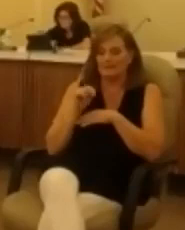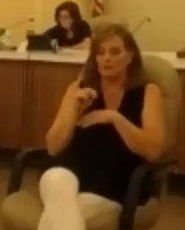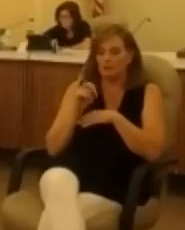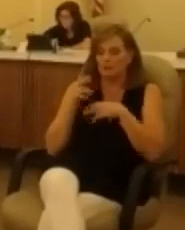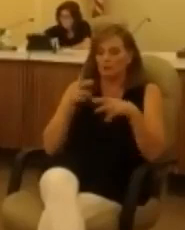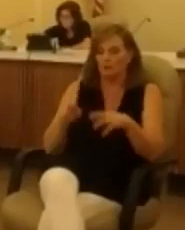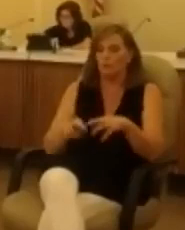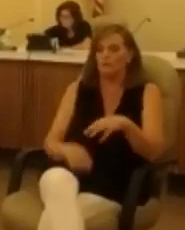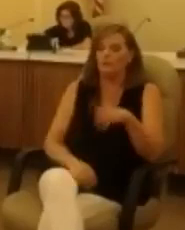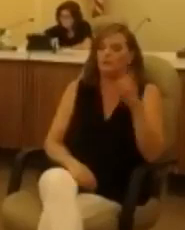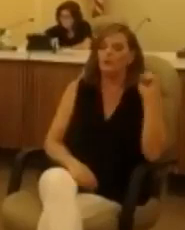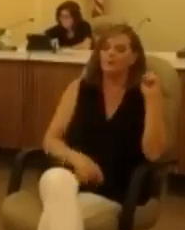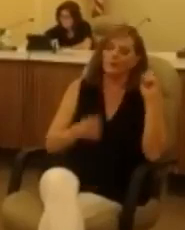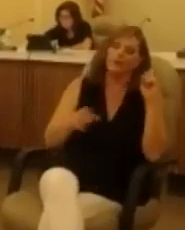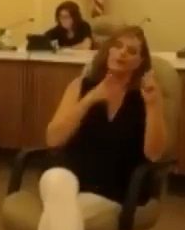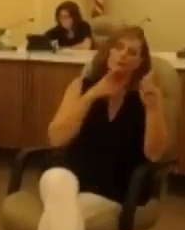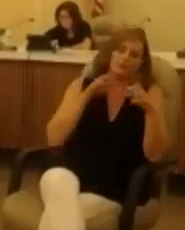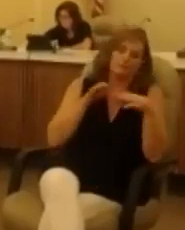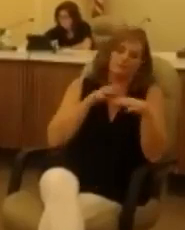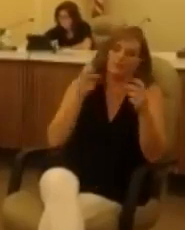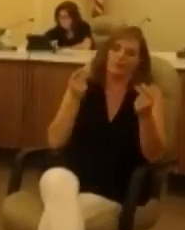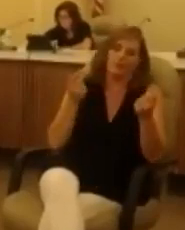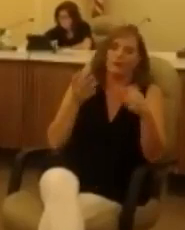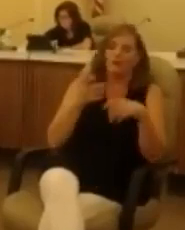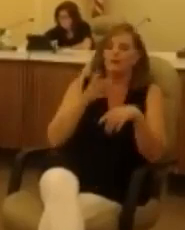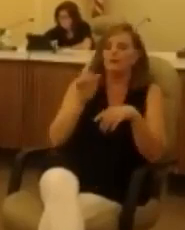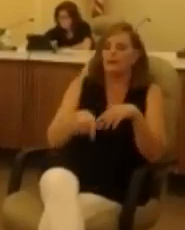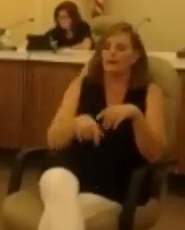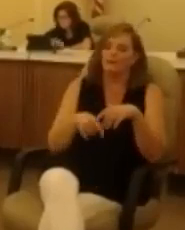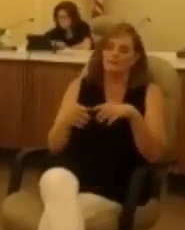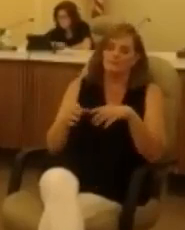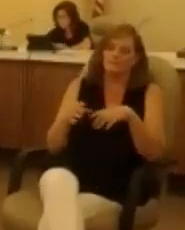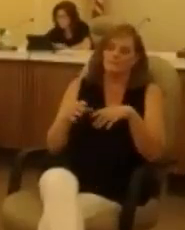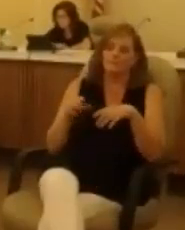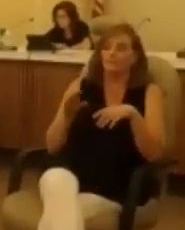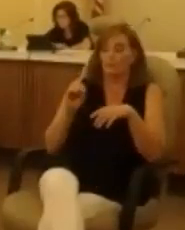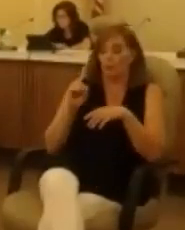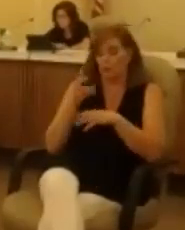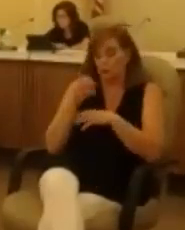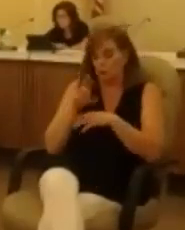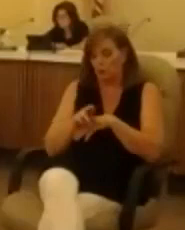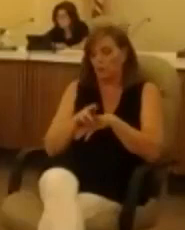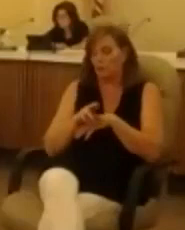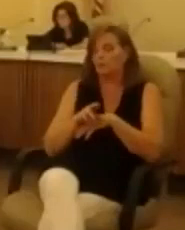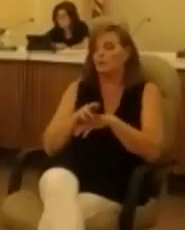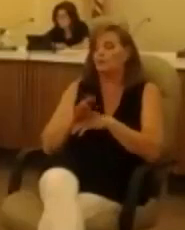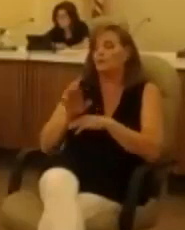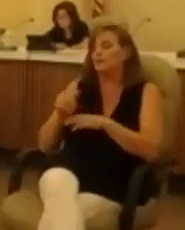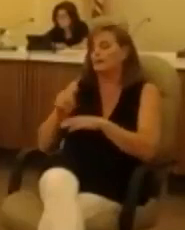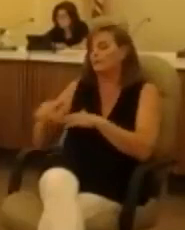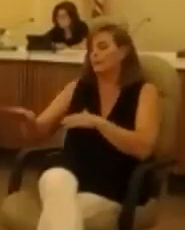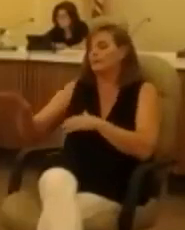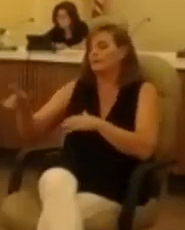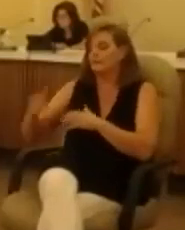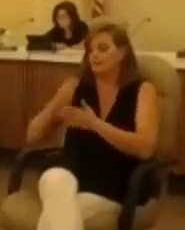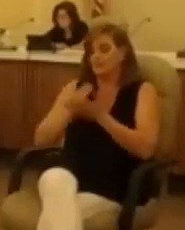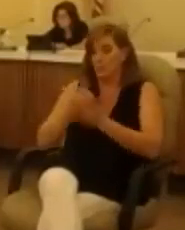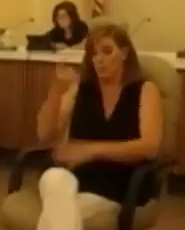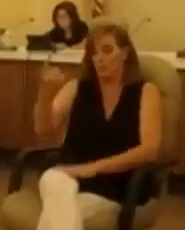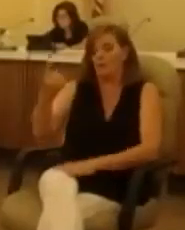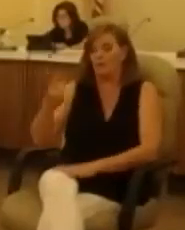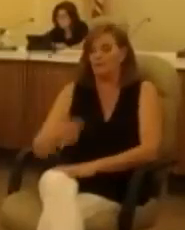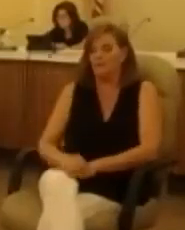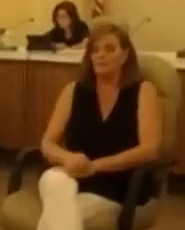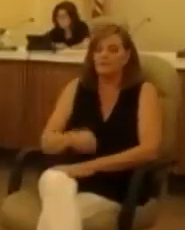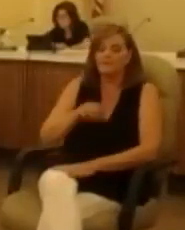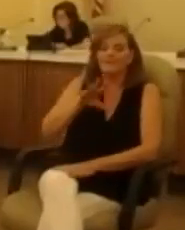So this one's pretty self-explanatory. It brings the sewer out to, this is essentially phase 1.